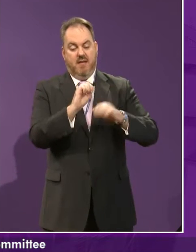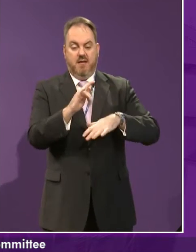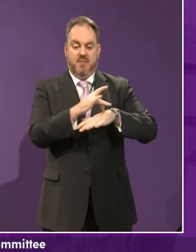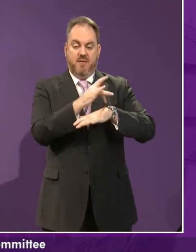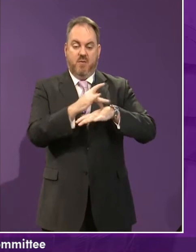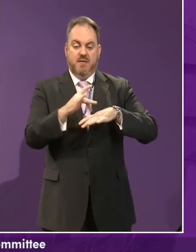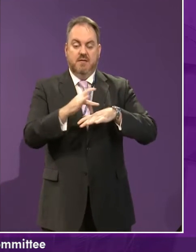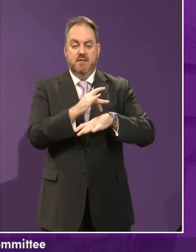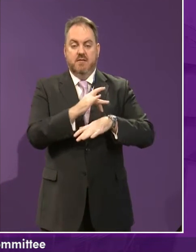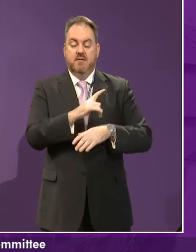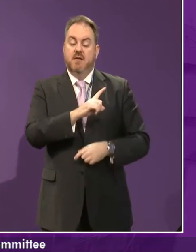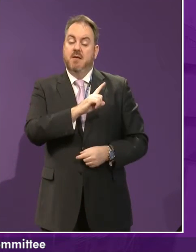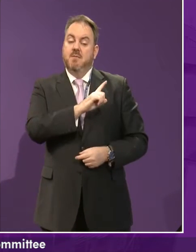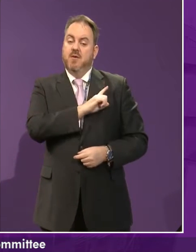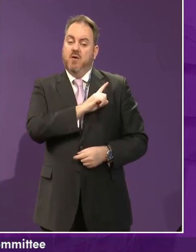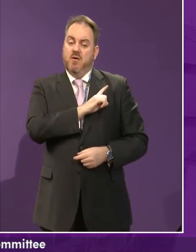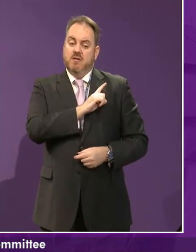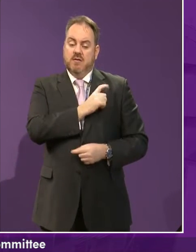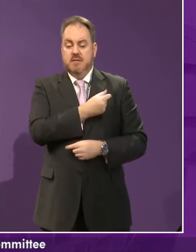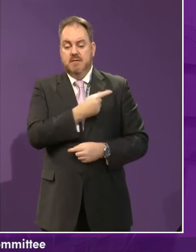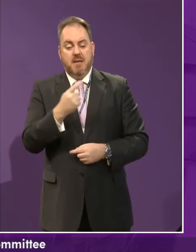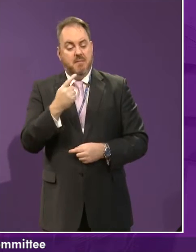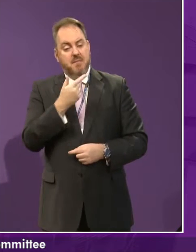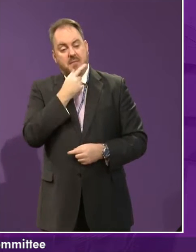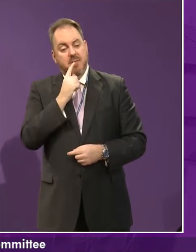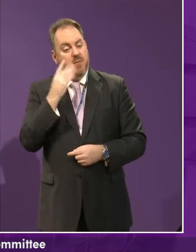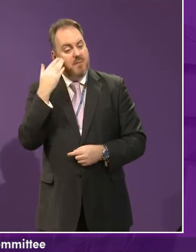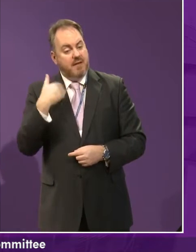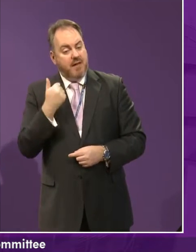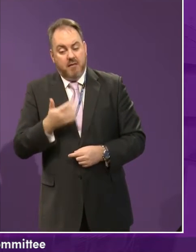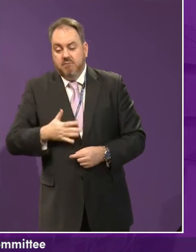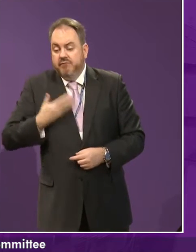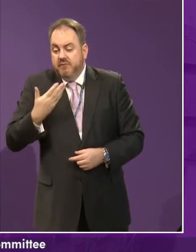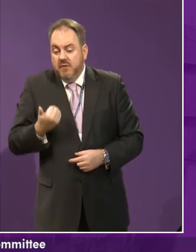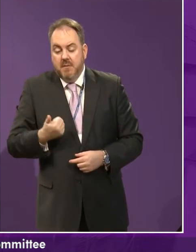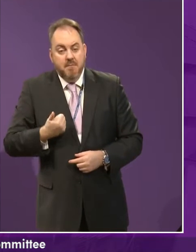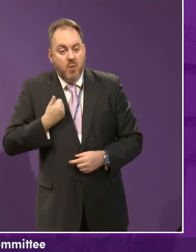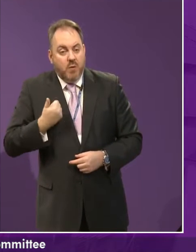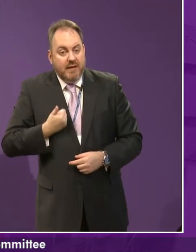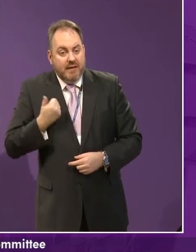mental health conditions or medical conditions. And